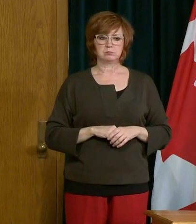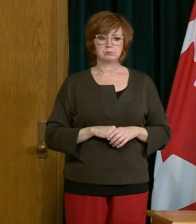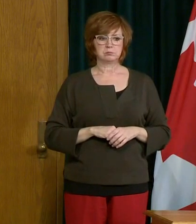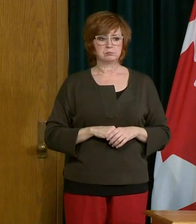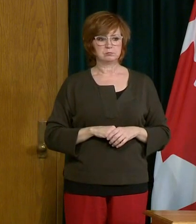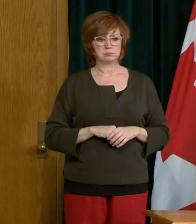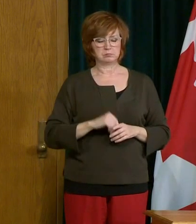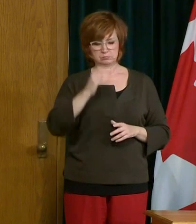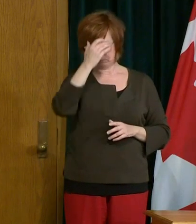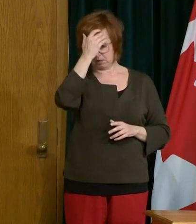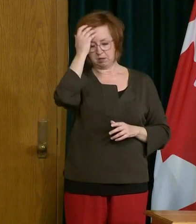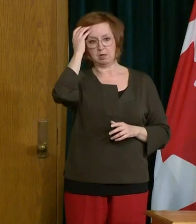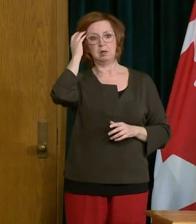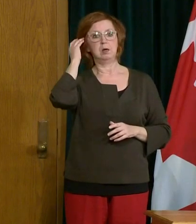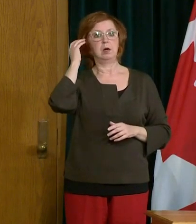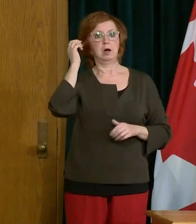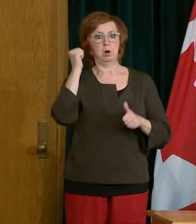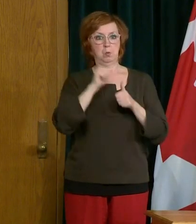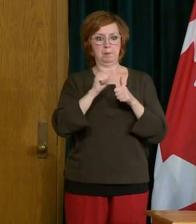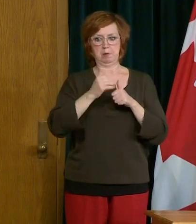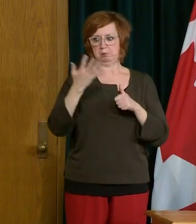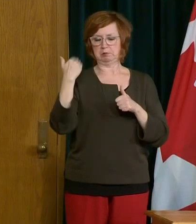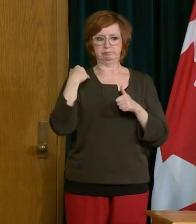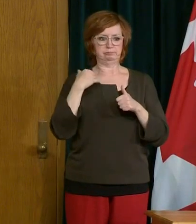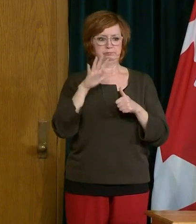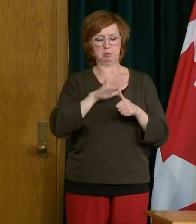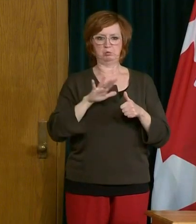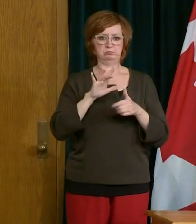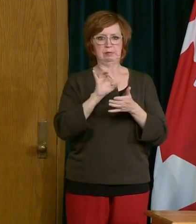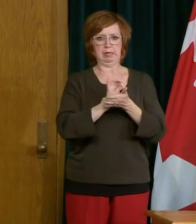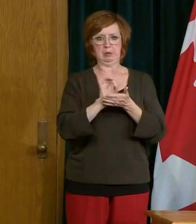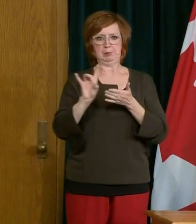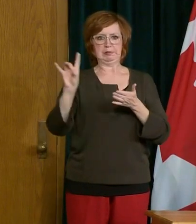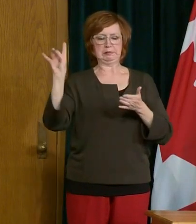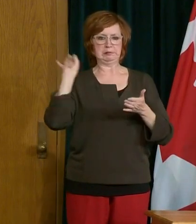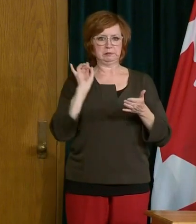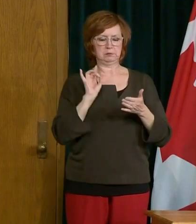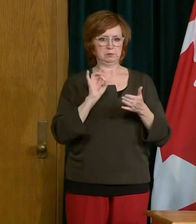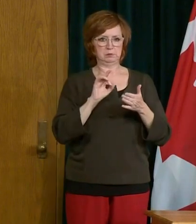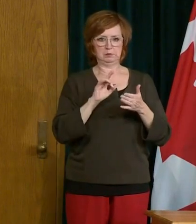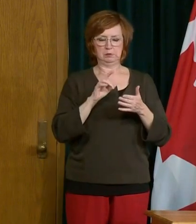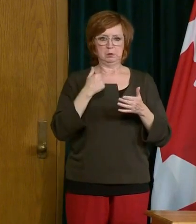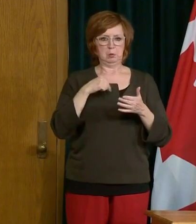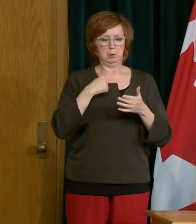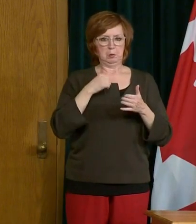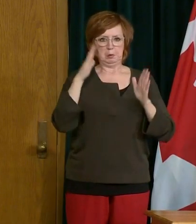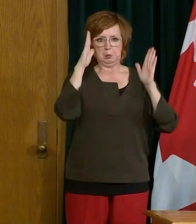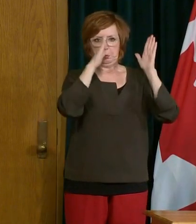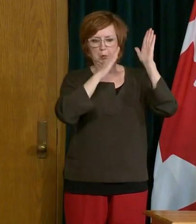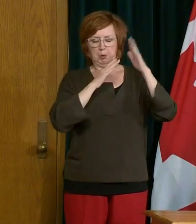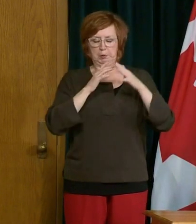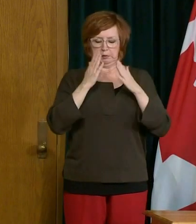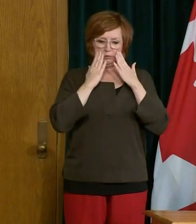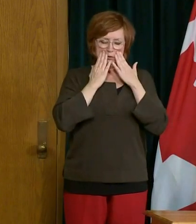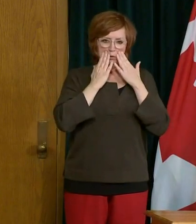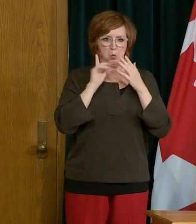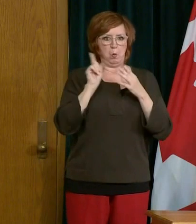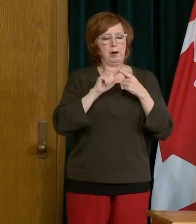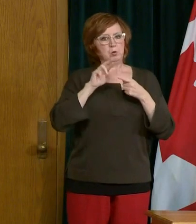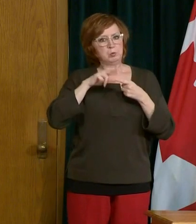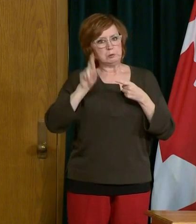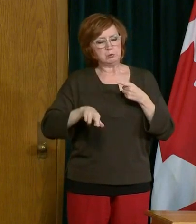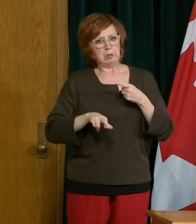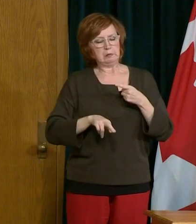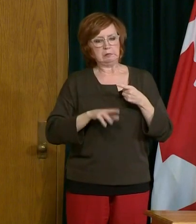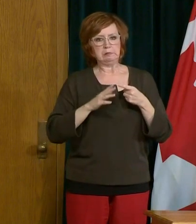was an area that we were quite concerned about. We were able to flatten the curve in Regina to the point where we are down to 2 cases here now. That